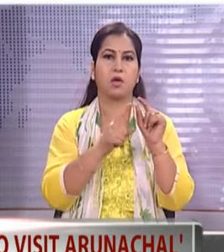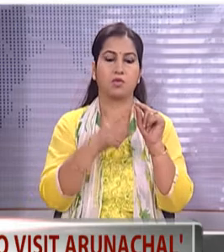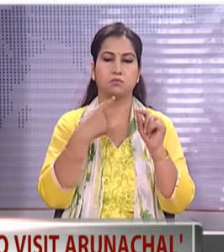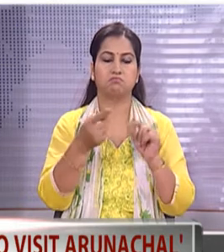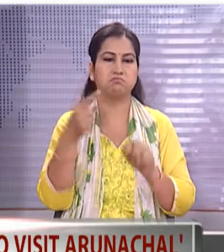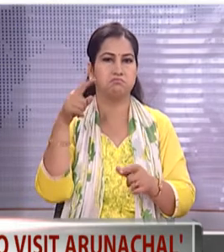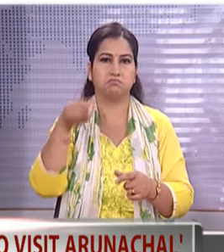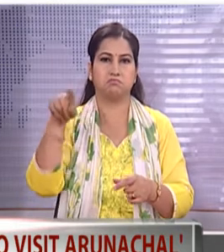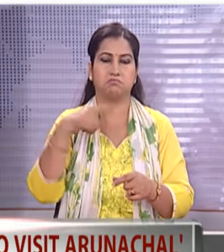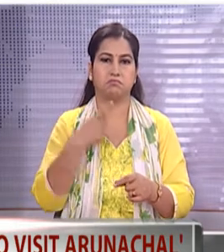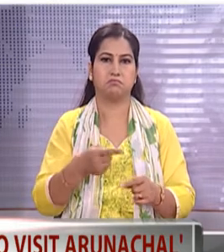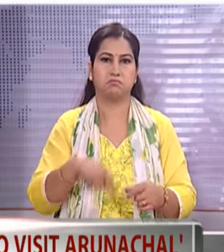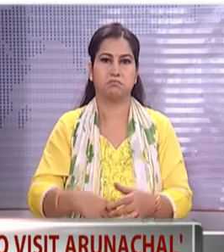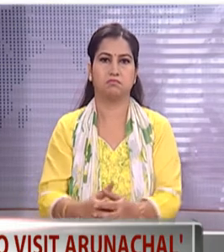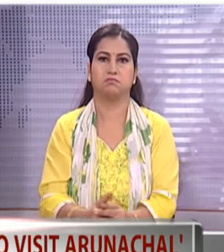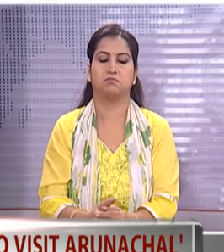Arunachal.